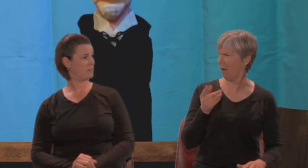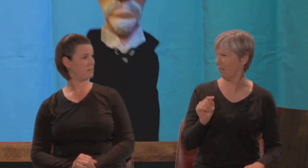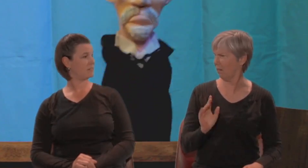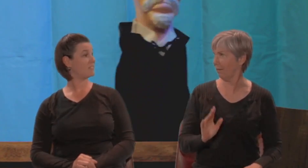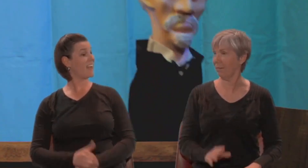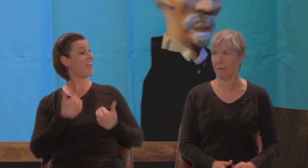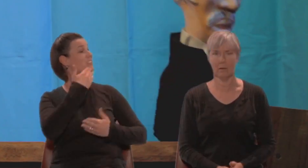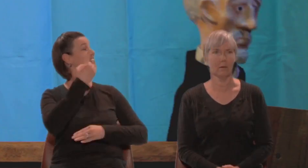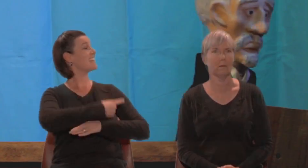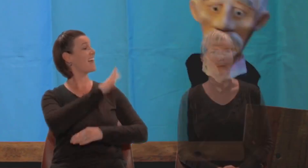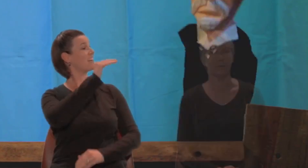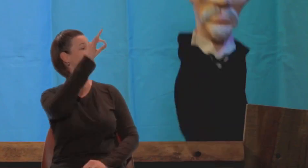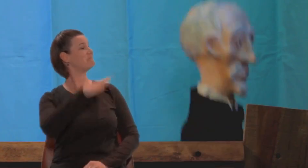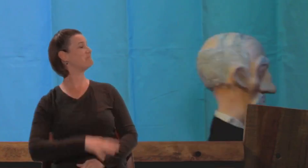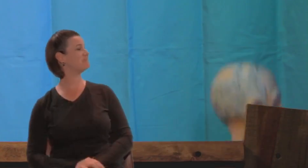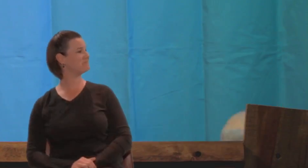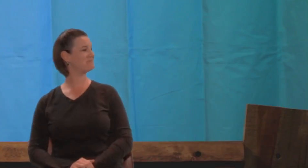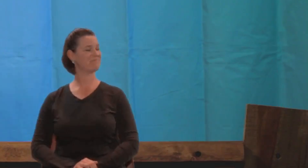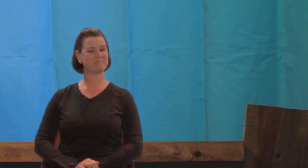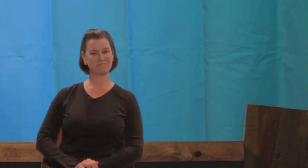Have a good day, Parson. Yeah.